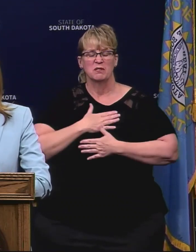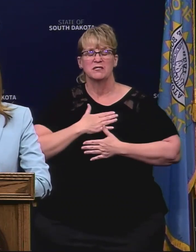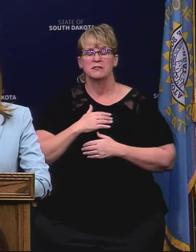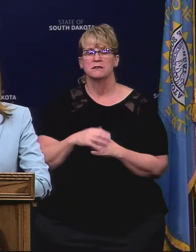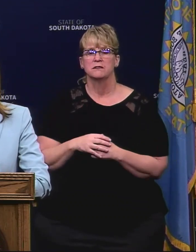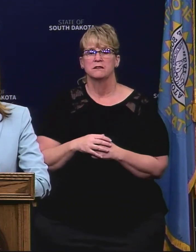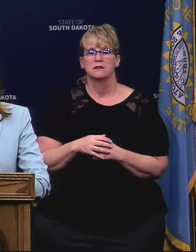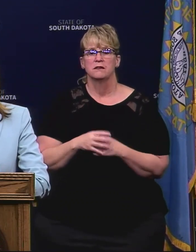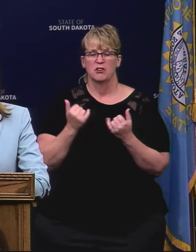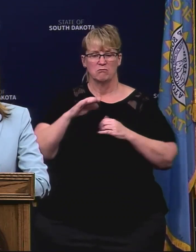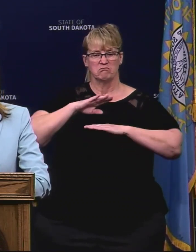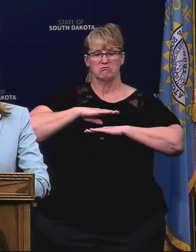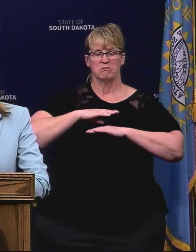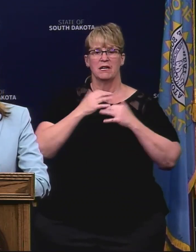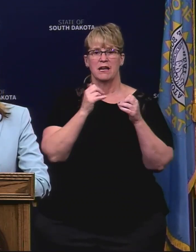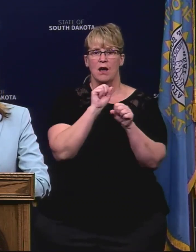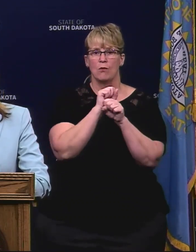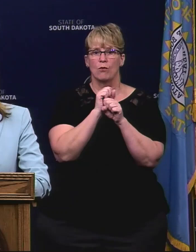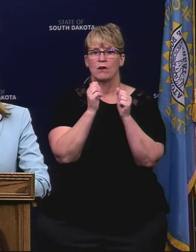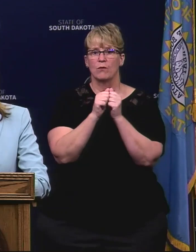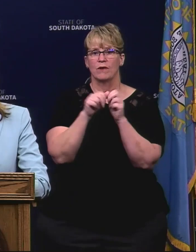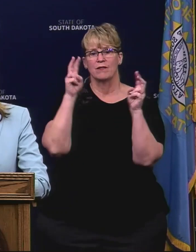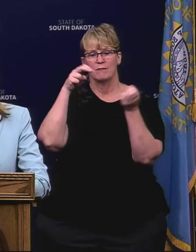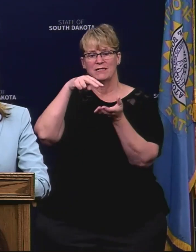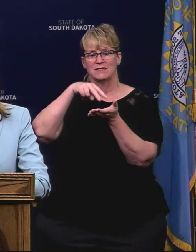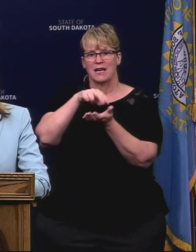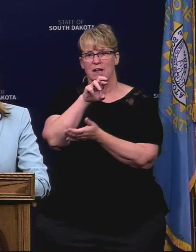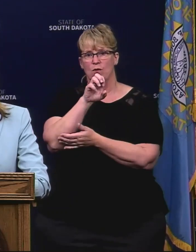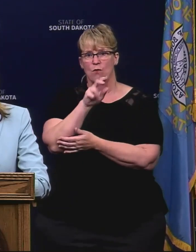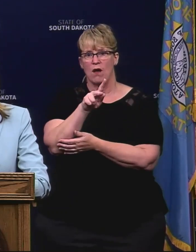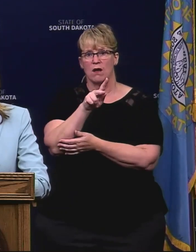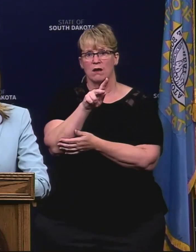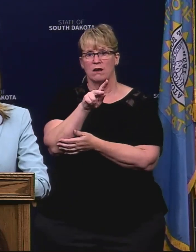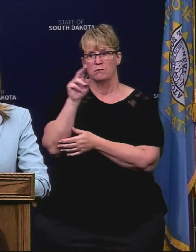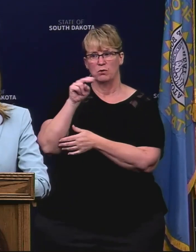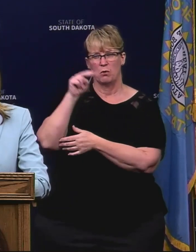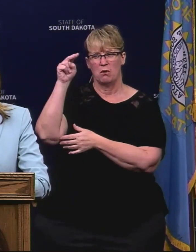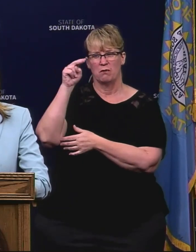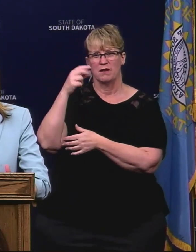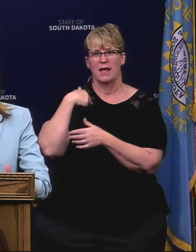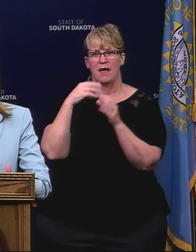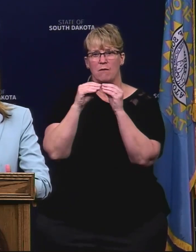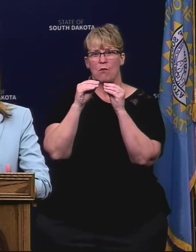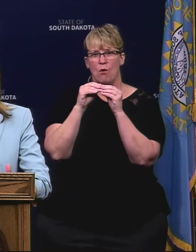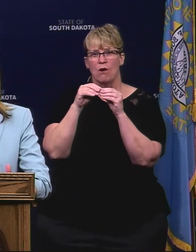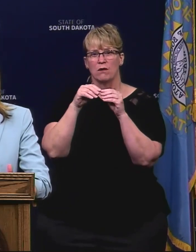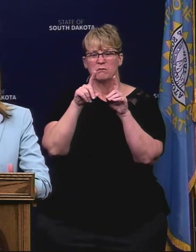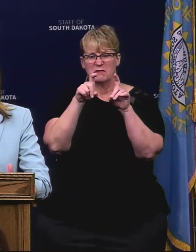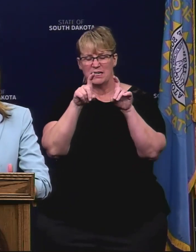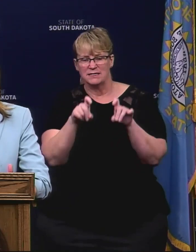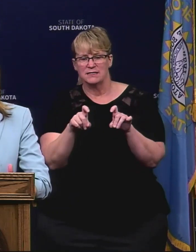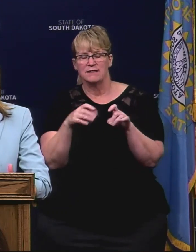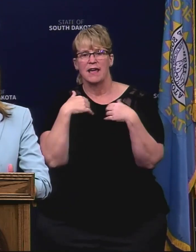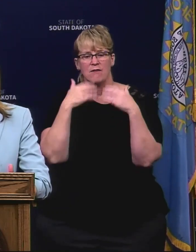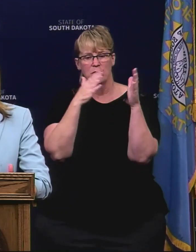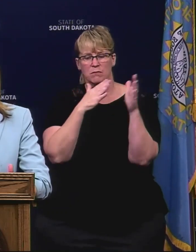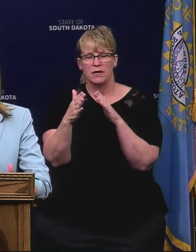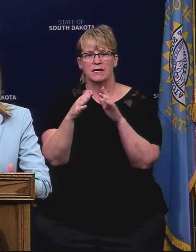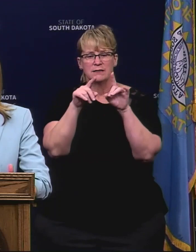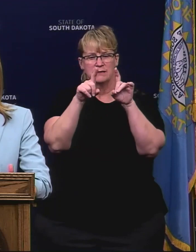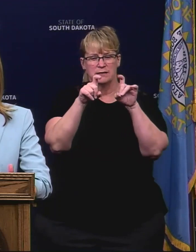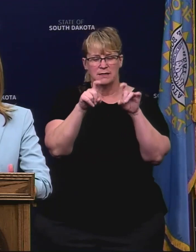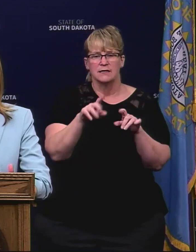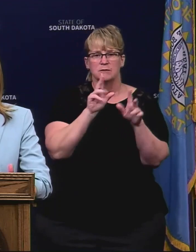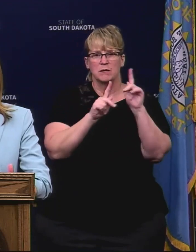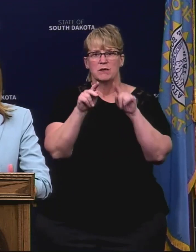So we are now working with Standing Rock. We're working to try to get them testing supplies. They have a very robust plan to test folks in